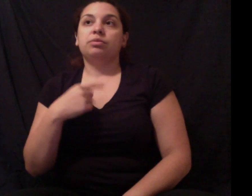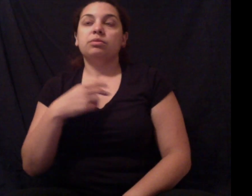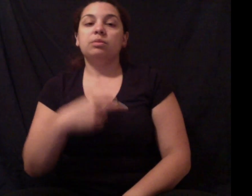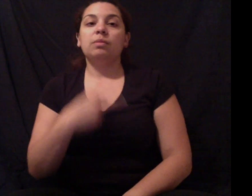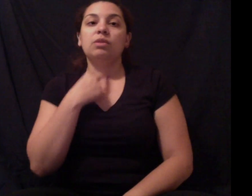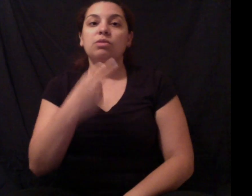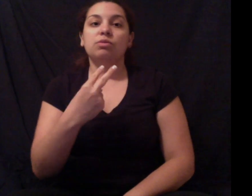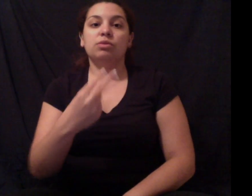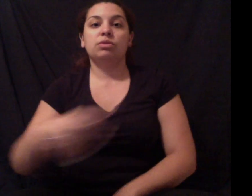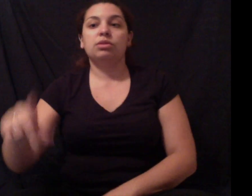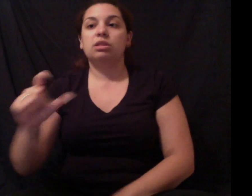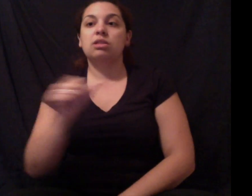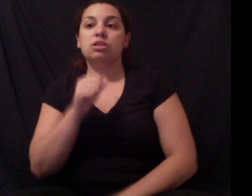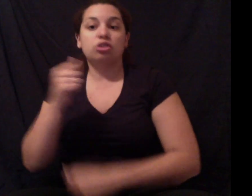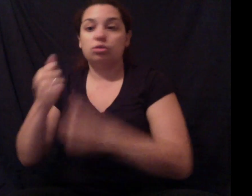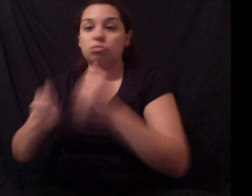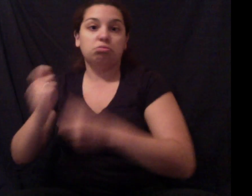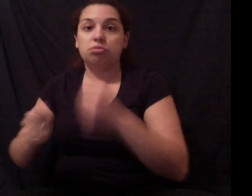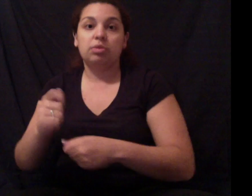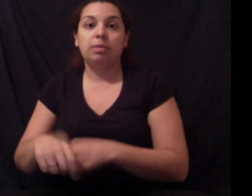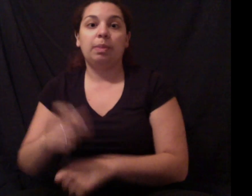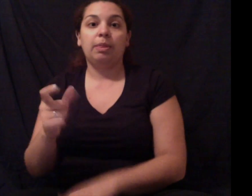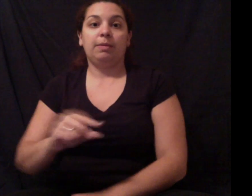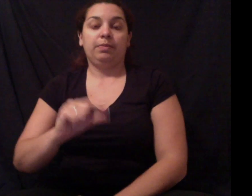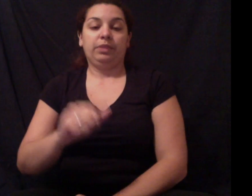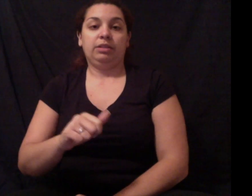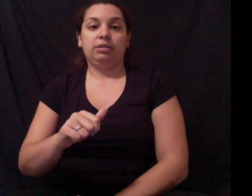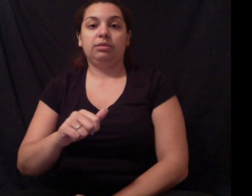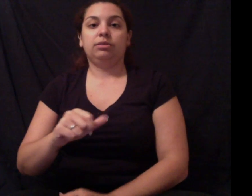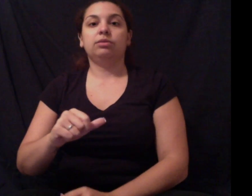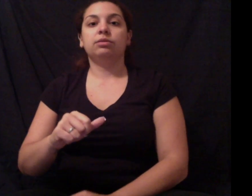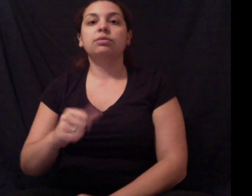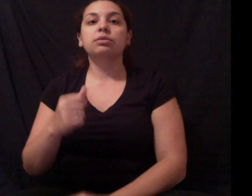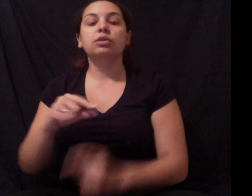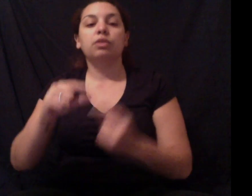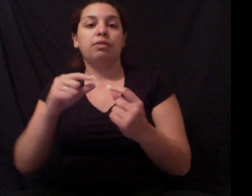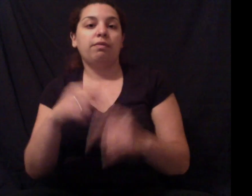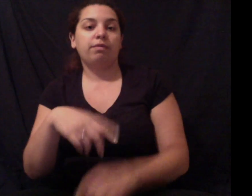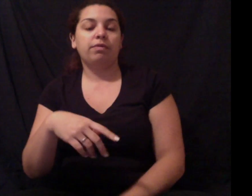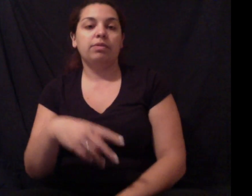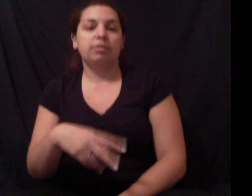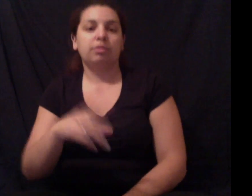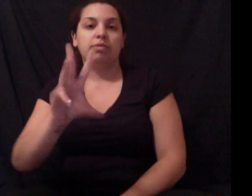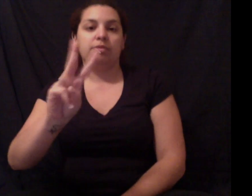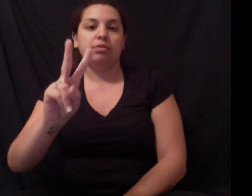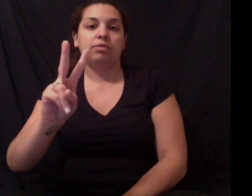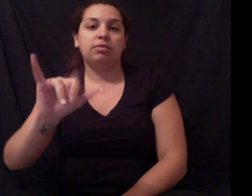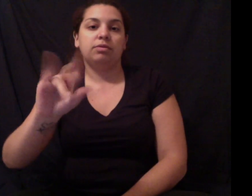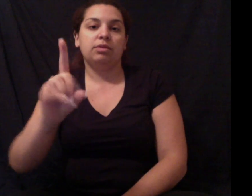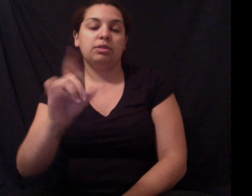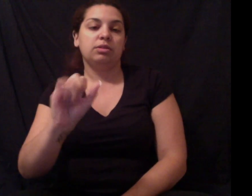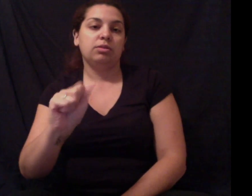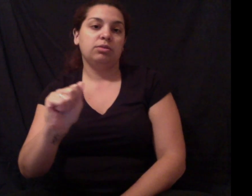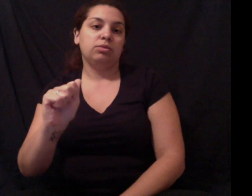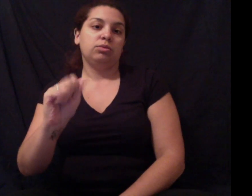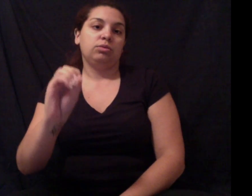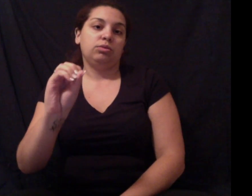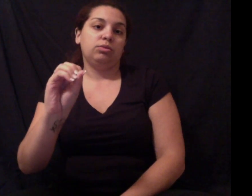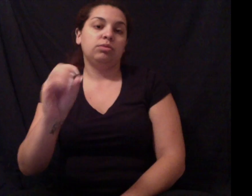Oklahoma. His YouTube videos have hit the #1 spot across a number of different Reddit communities. He remembers first bubbling up on r/Zelda, but